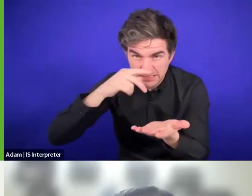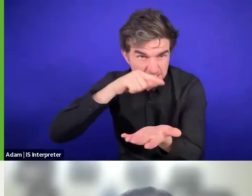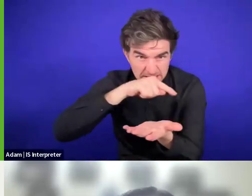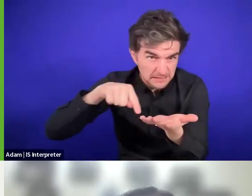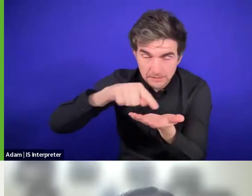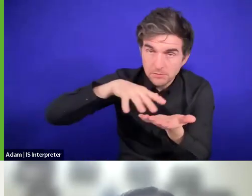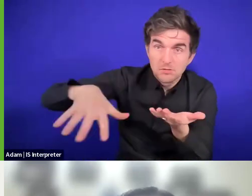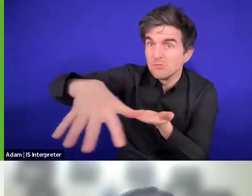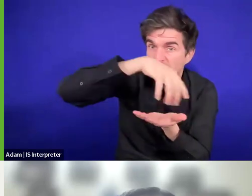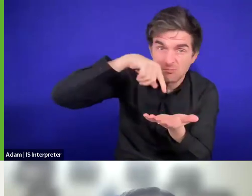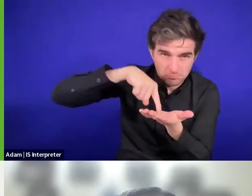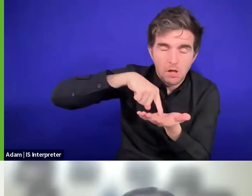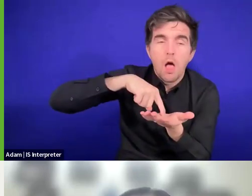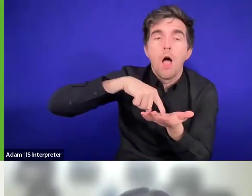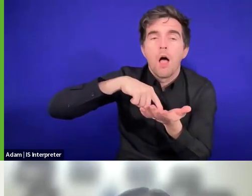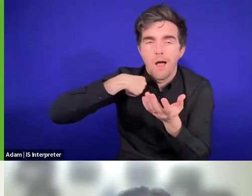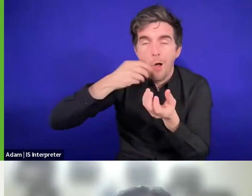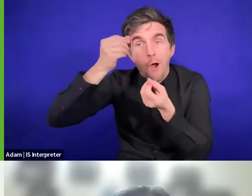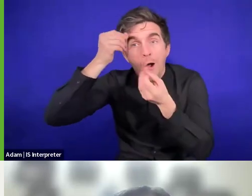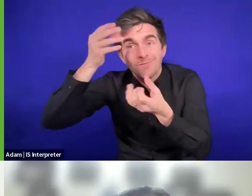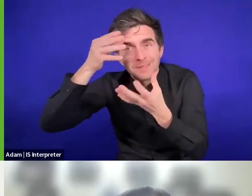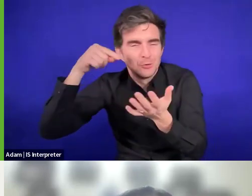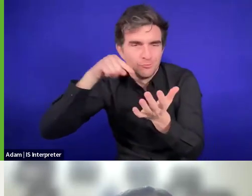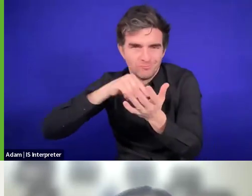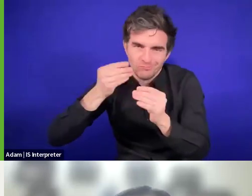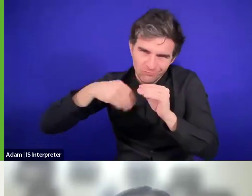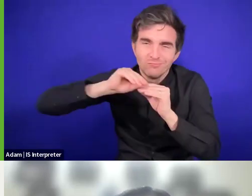They have, if we go online, we can see of all the assets